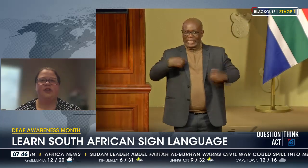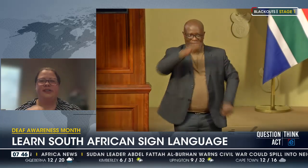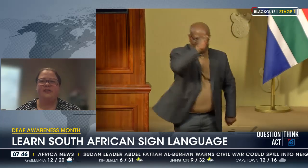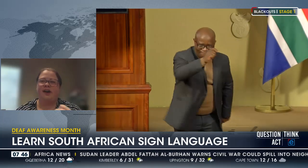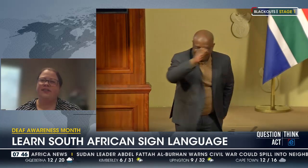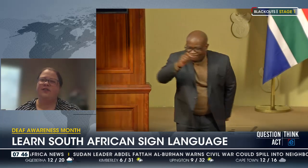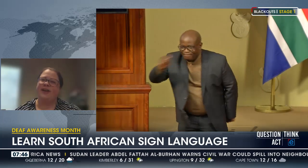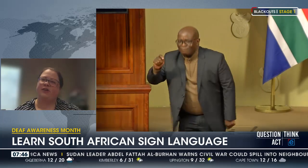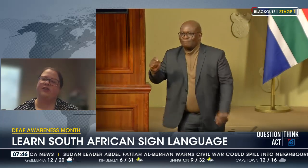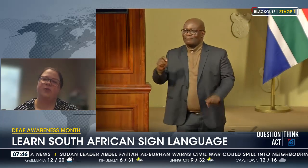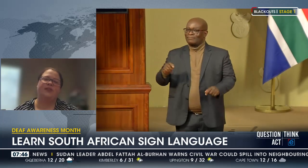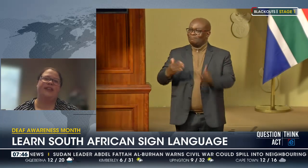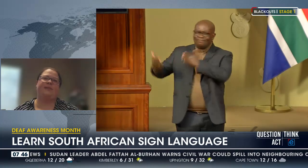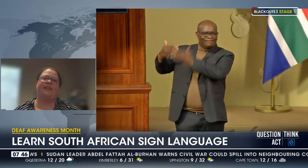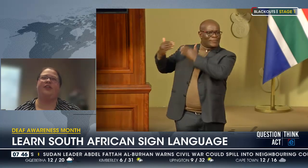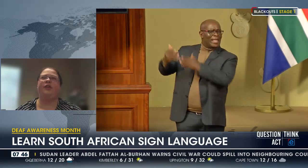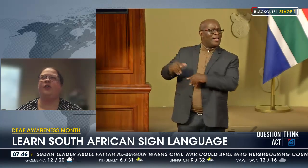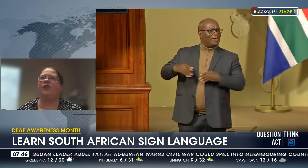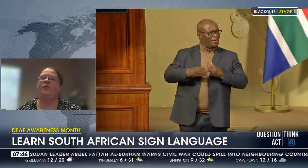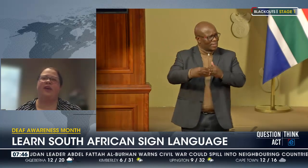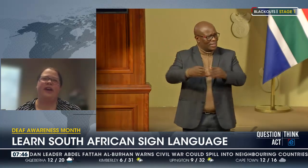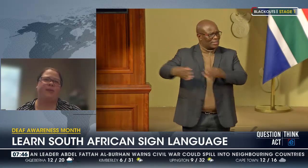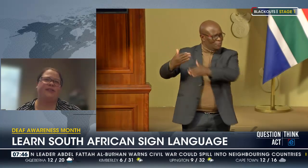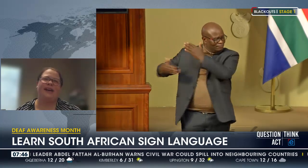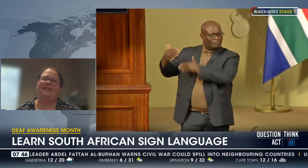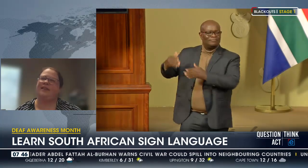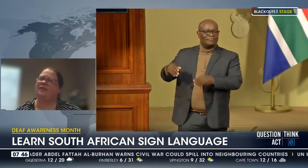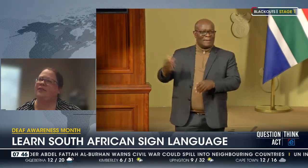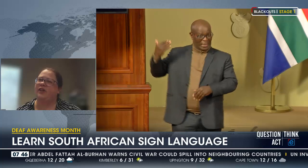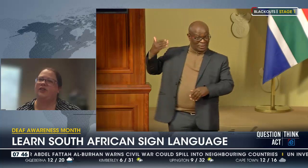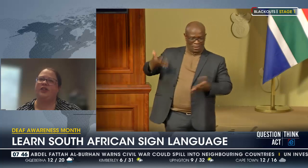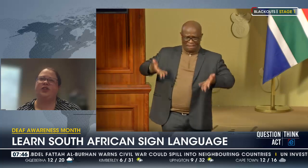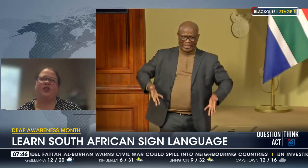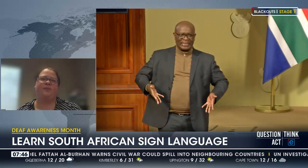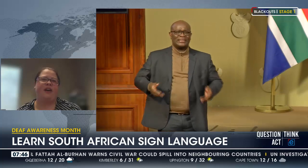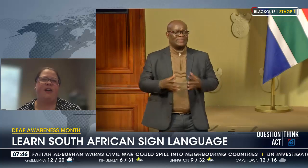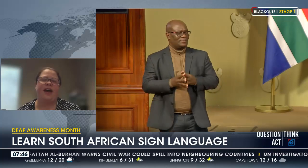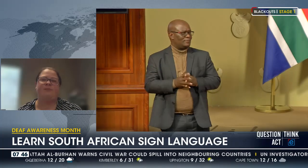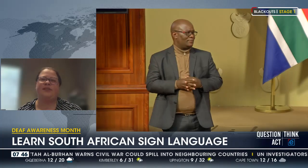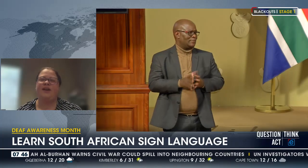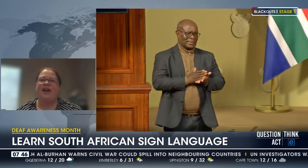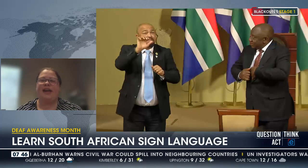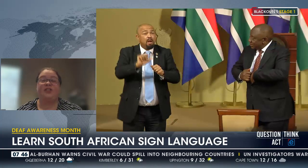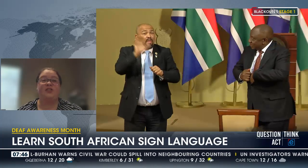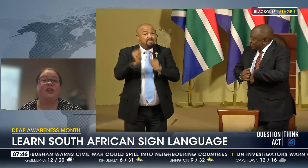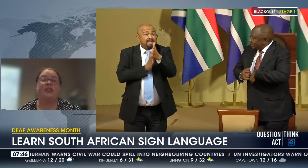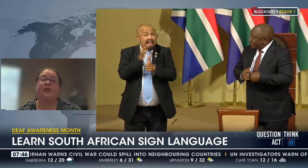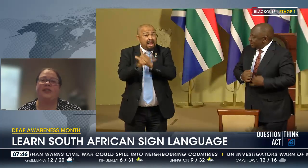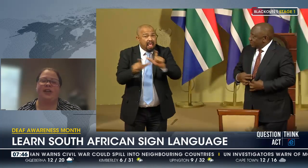So just starting to make those small steps and, learn a couple of signs. There's lots of videos on YouTube. There are apps. And just start using